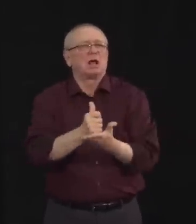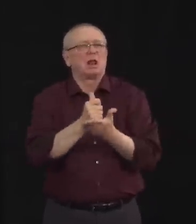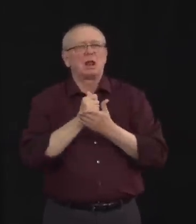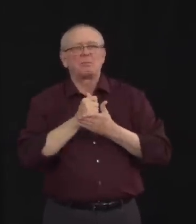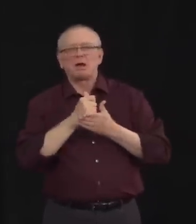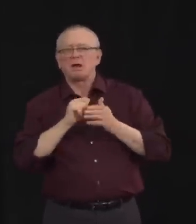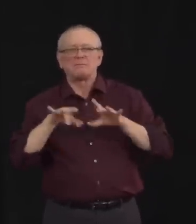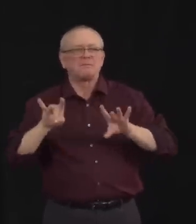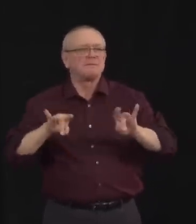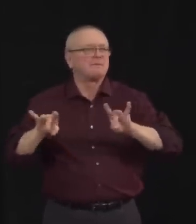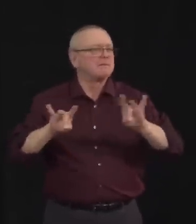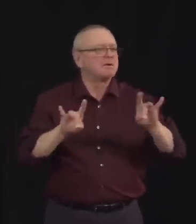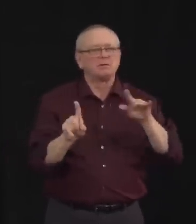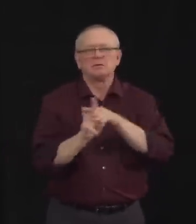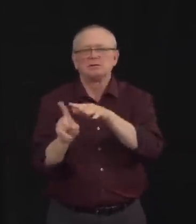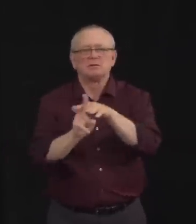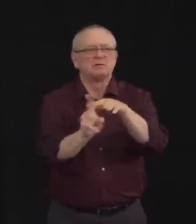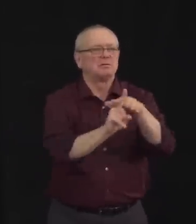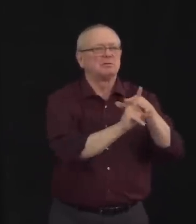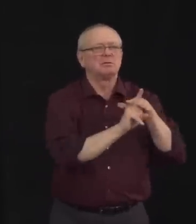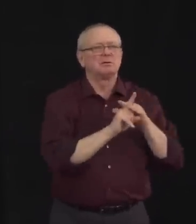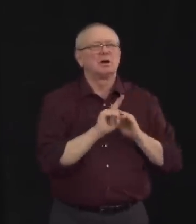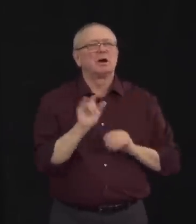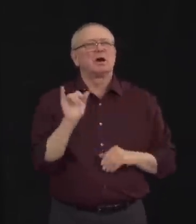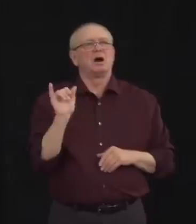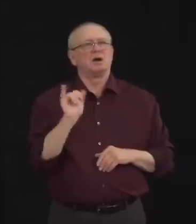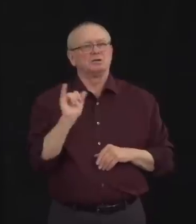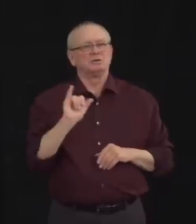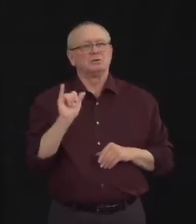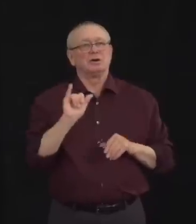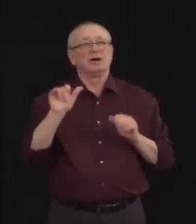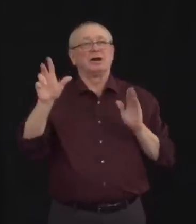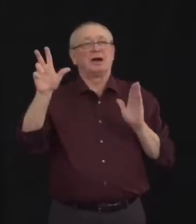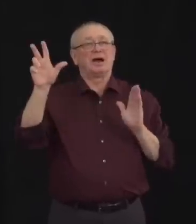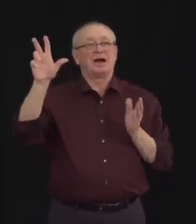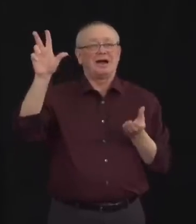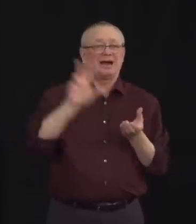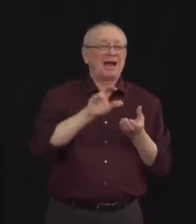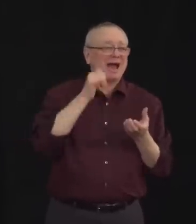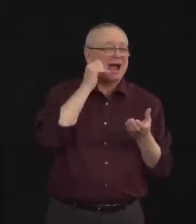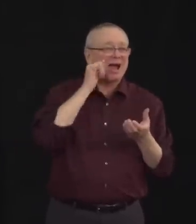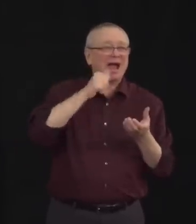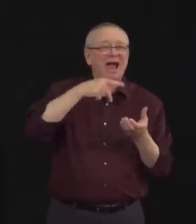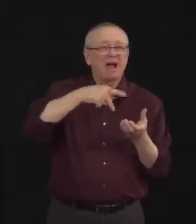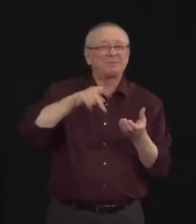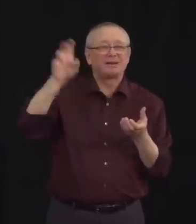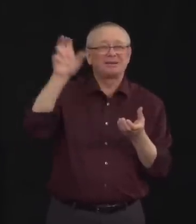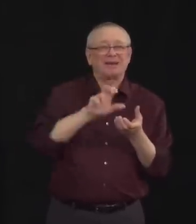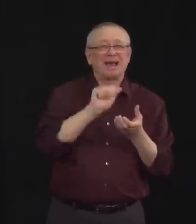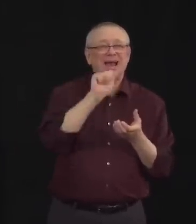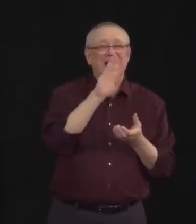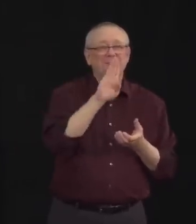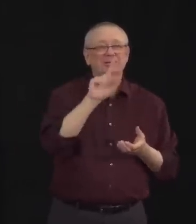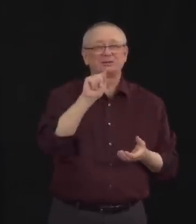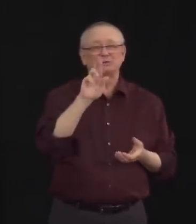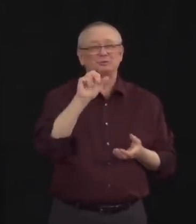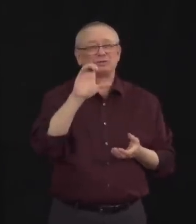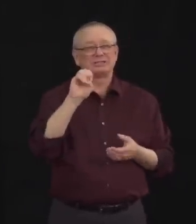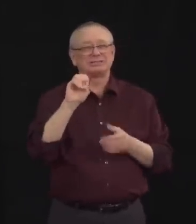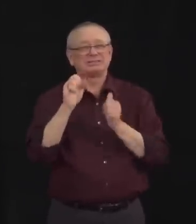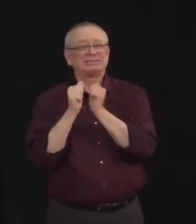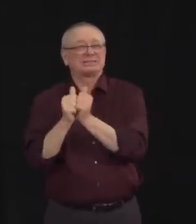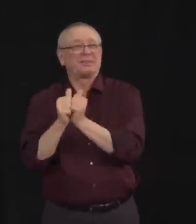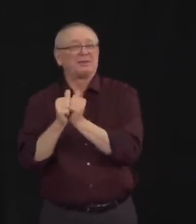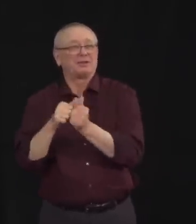with improved contact tracing ability, thanks to the AB Trace Together app, we will enhance our success in preventing